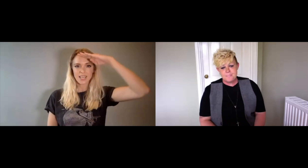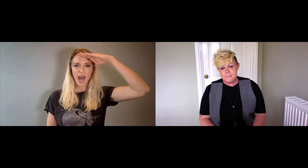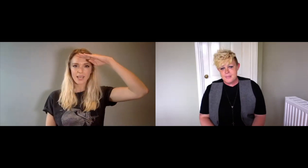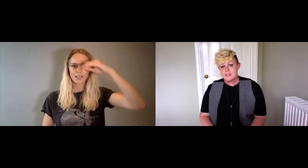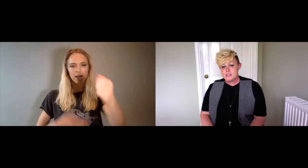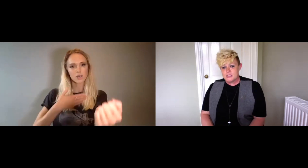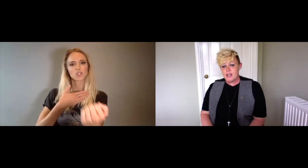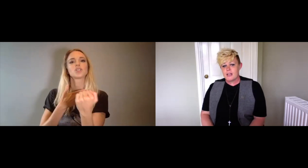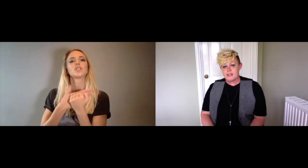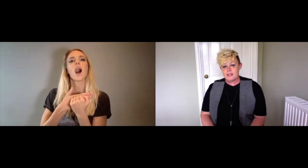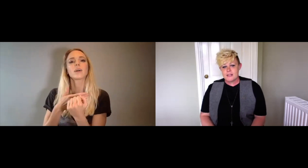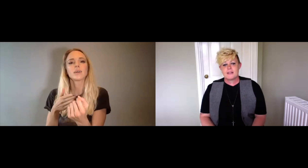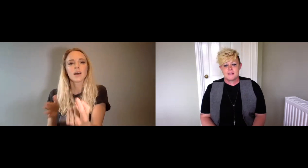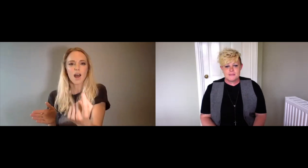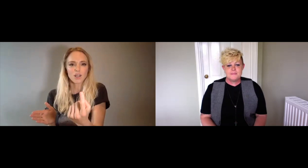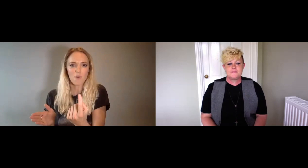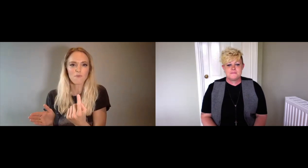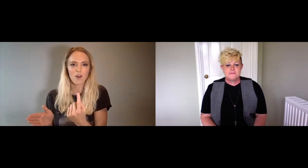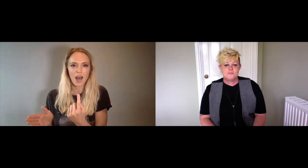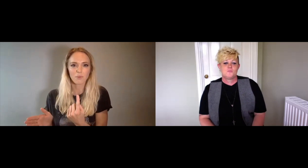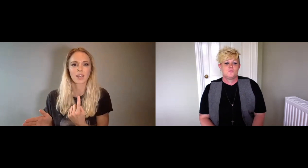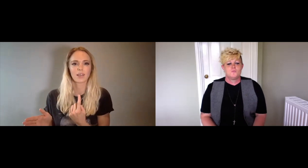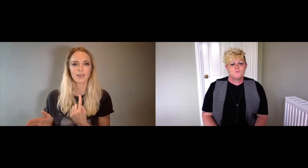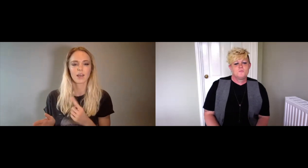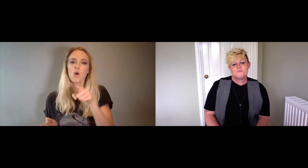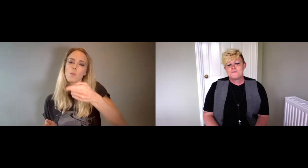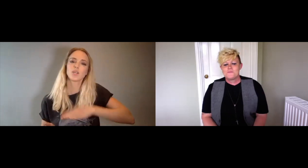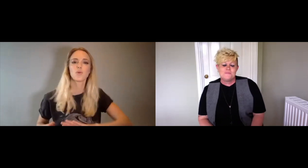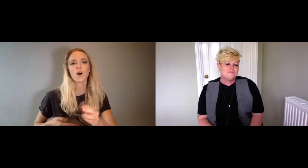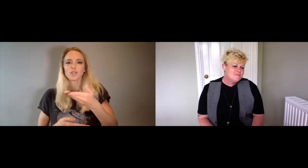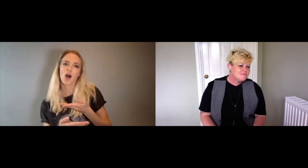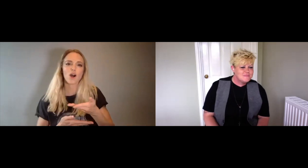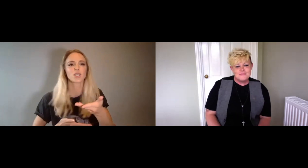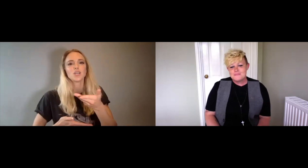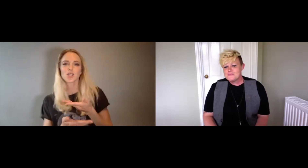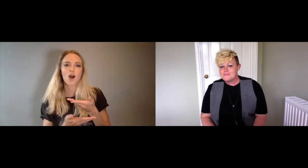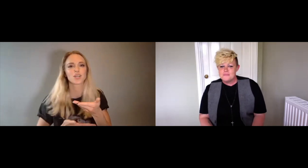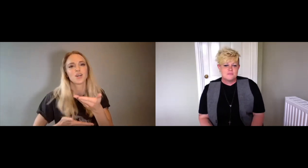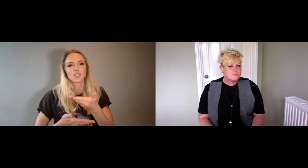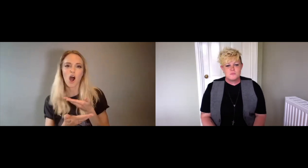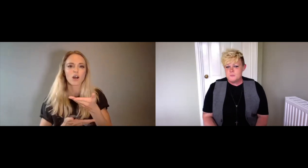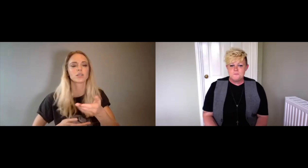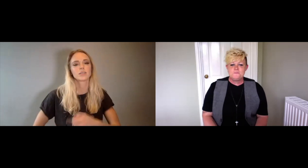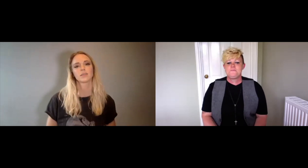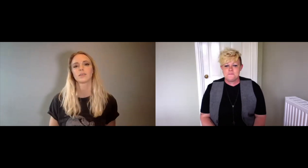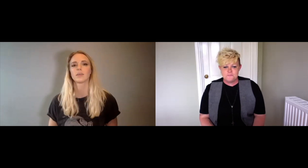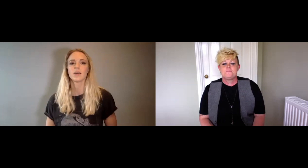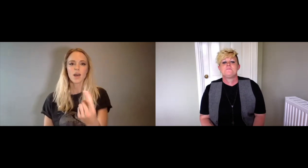If you're tired, just knock, come find me. When you wanna talk, talk,